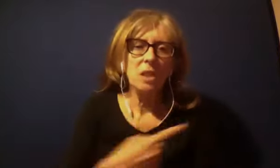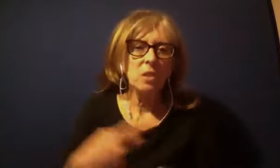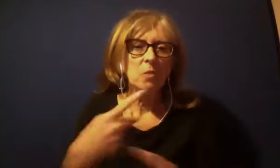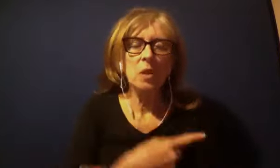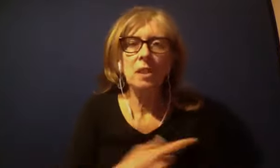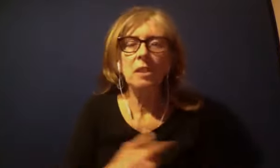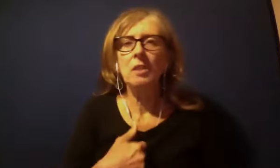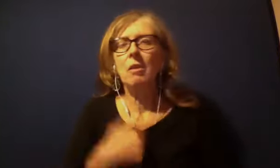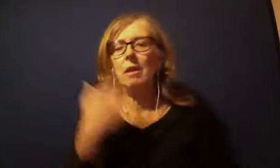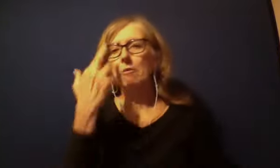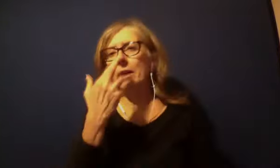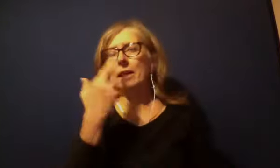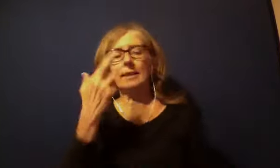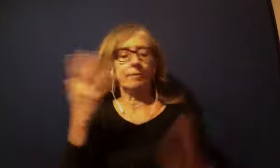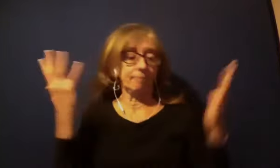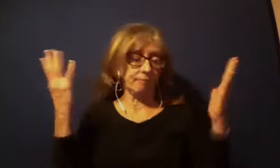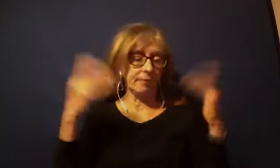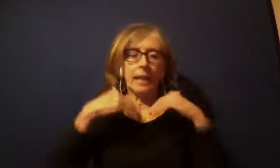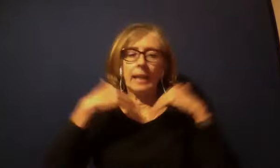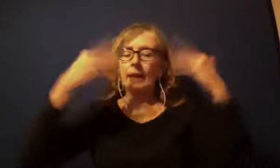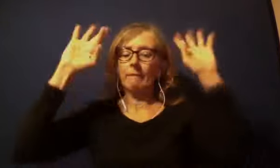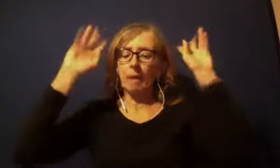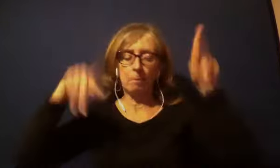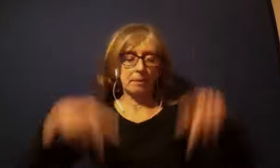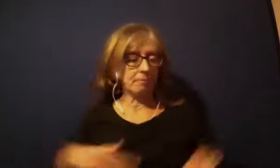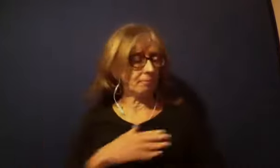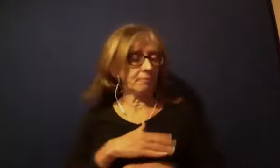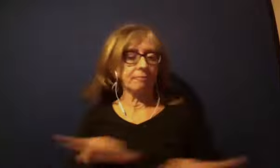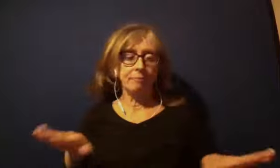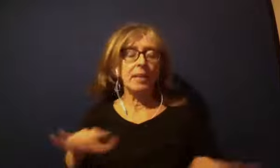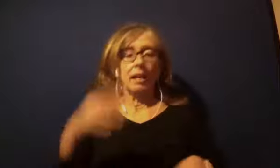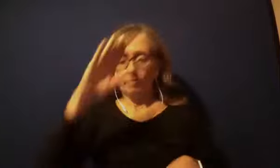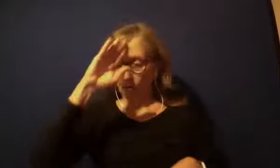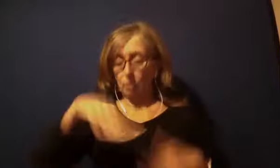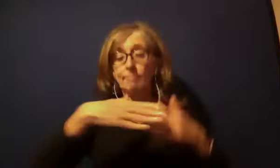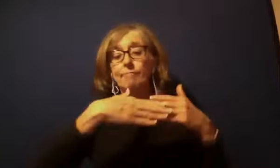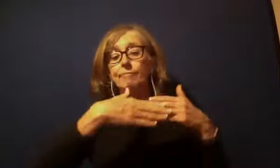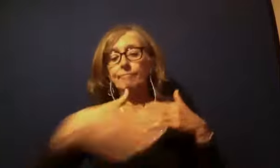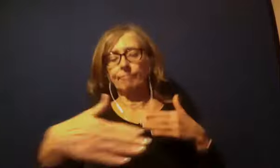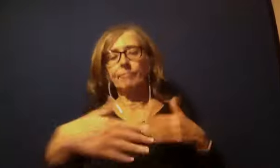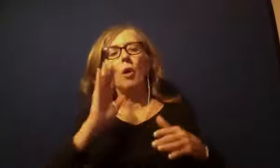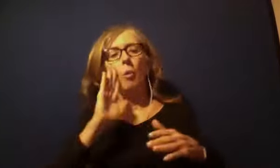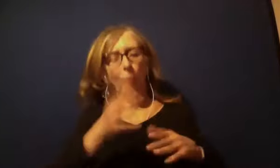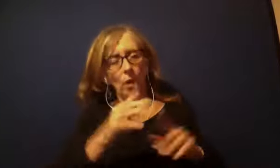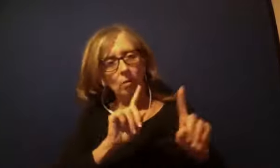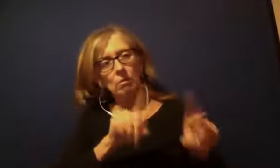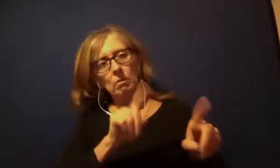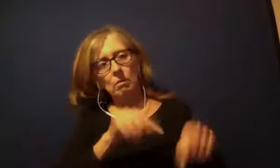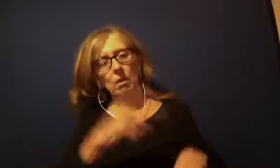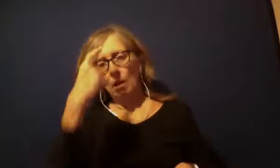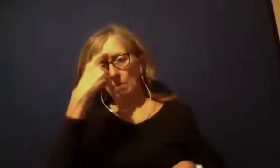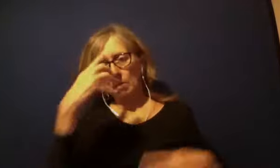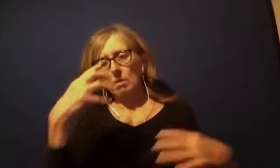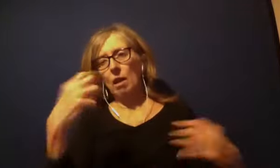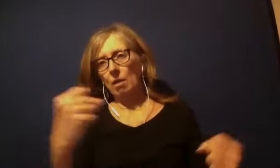I'd resigned myself to a life that I was just going to be in and out of mental hospitals for the rest of my life. I thought, that's it. I'm going to have to keep medical insurance